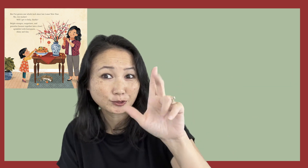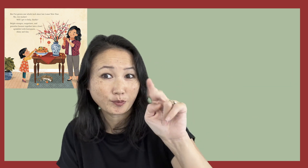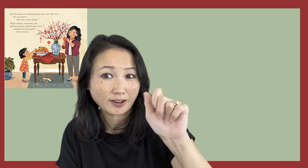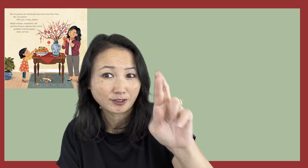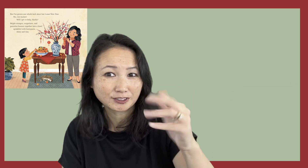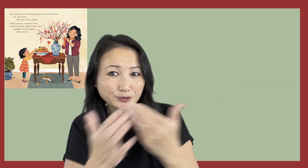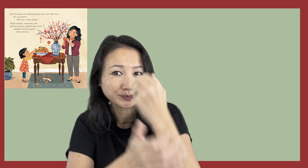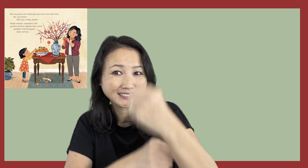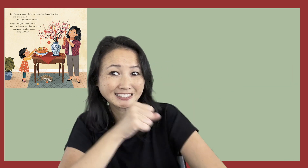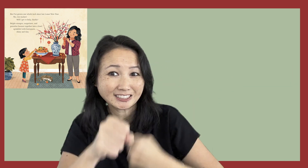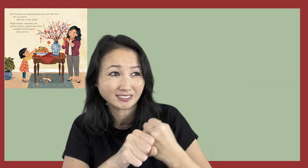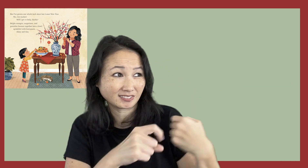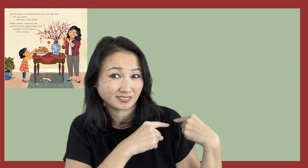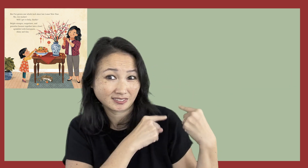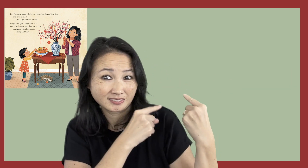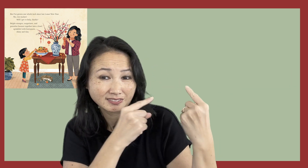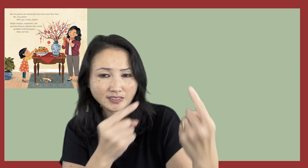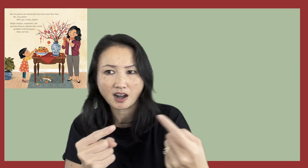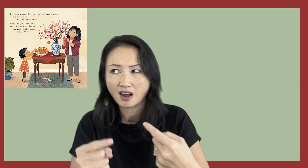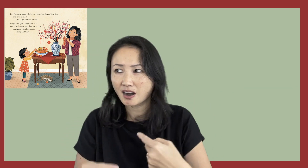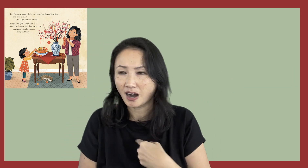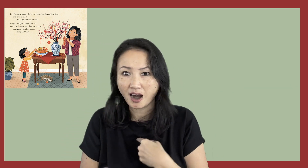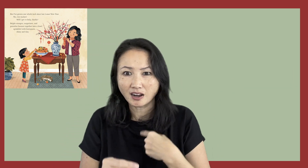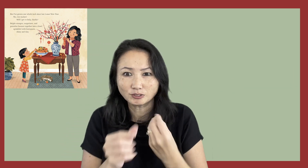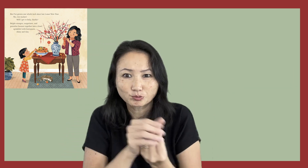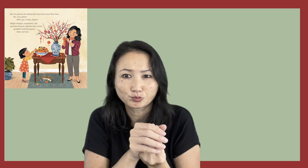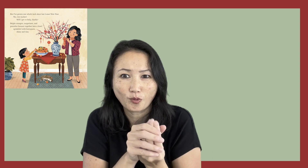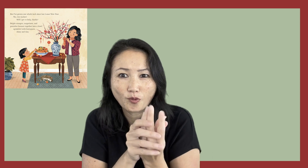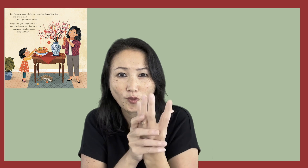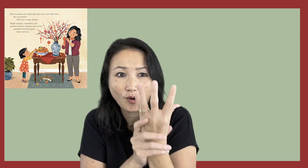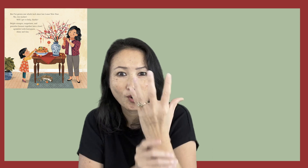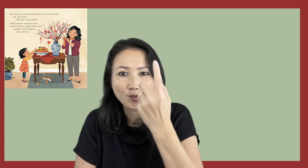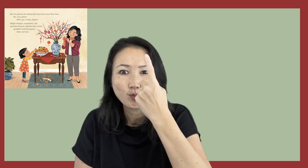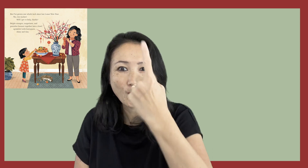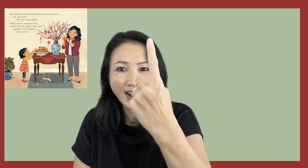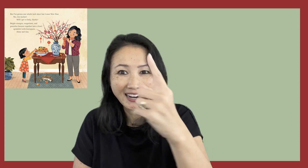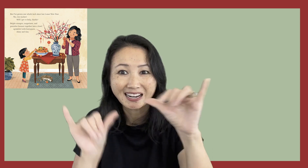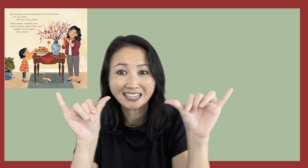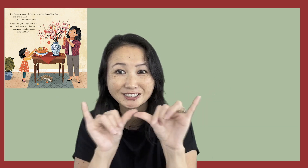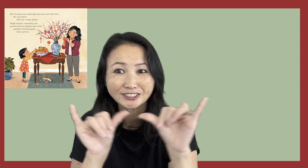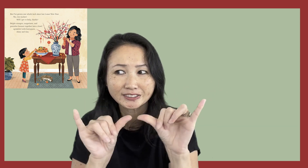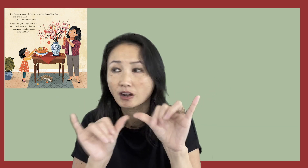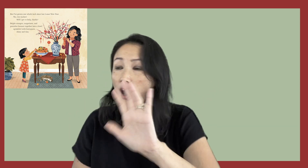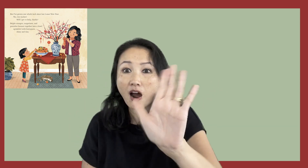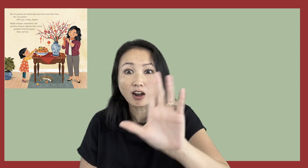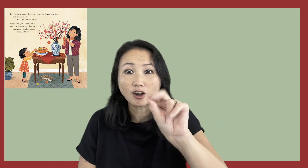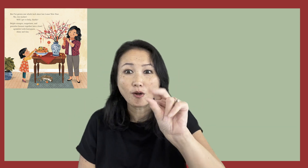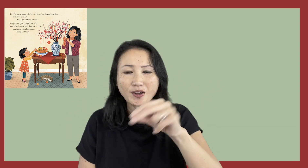1 whole inch since last Lunar New Year. No, 2 inches.